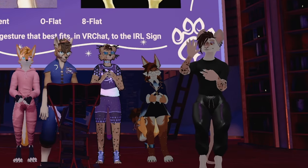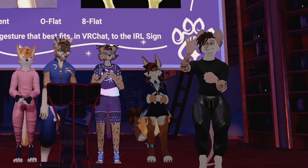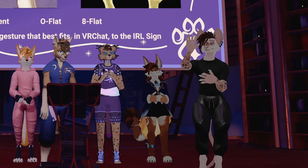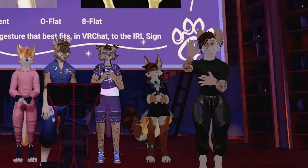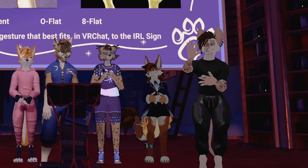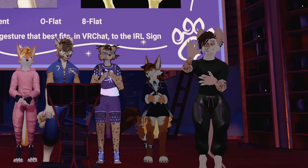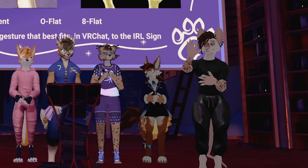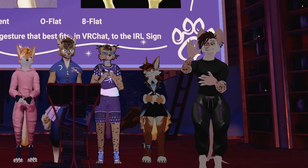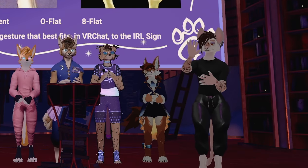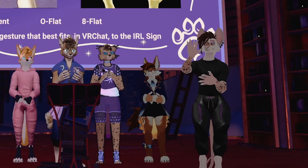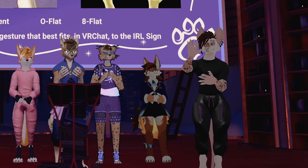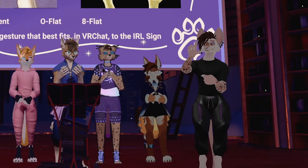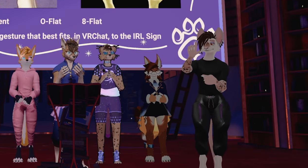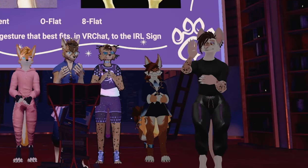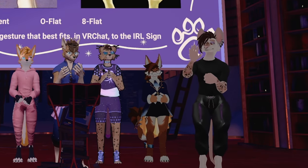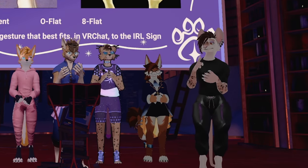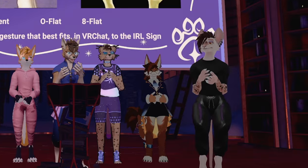is mostly just